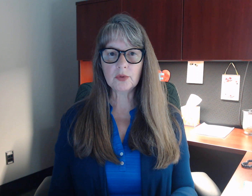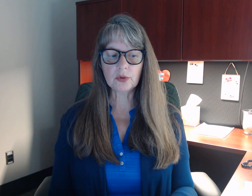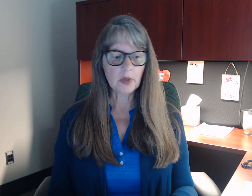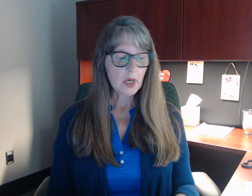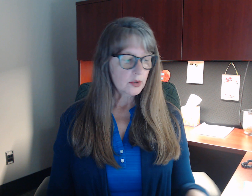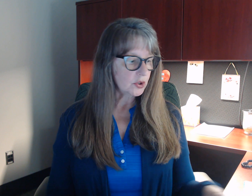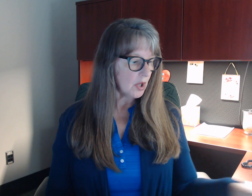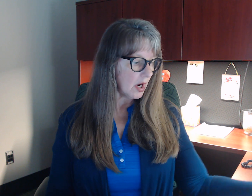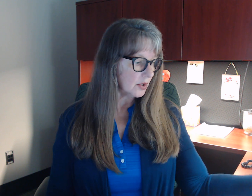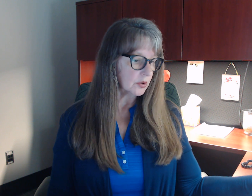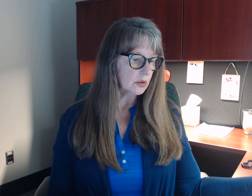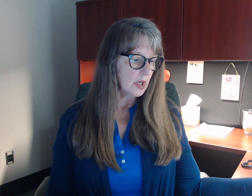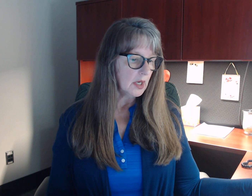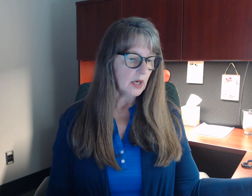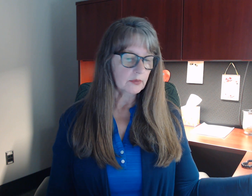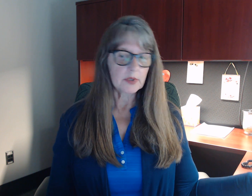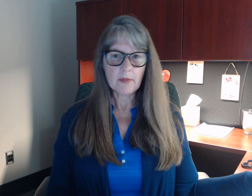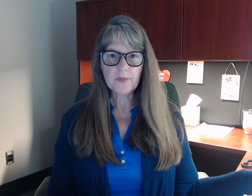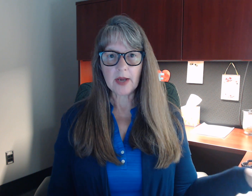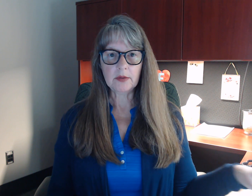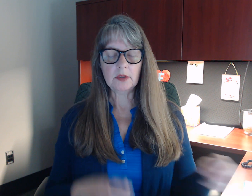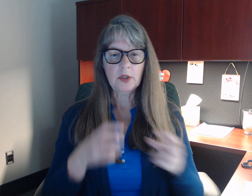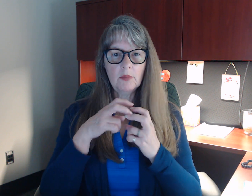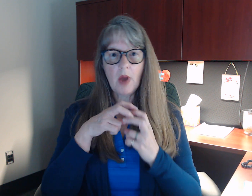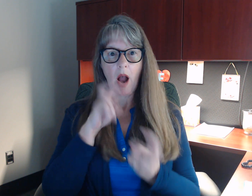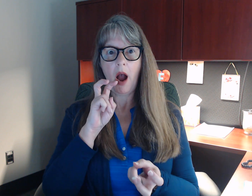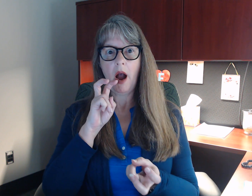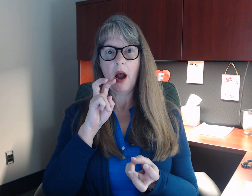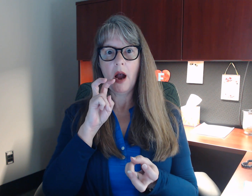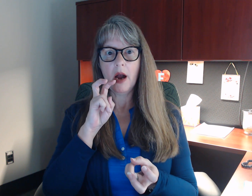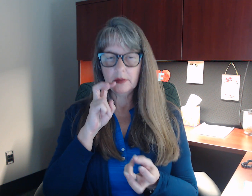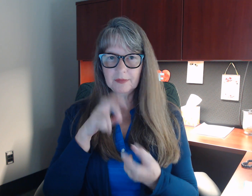you're shocked or dumbfounded, you know.